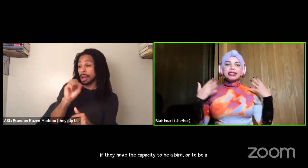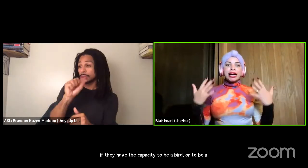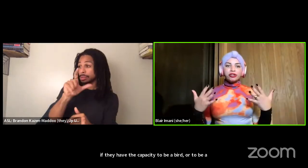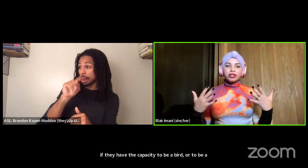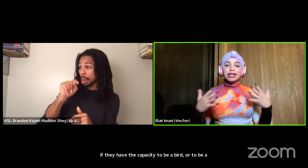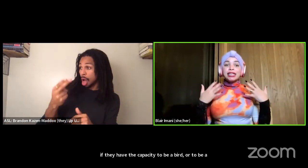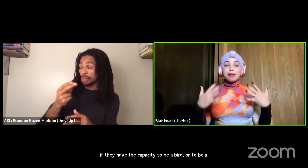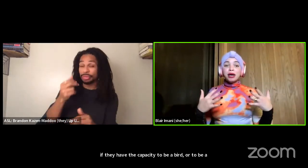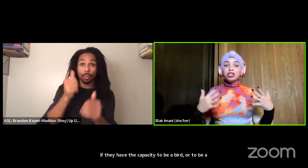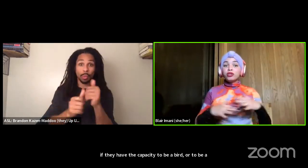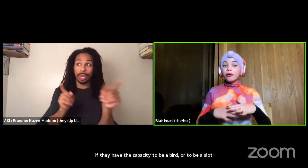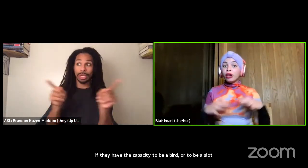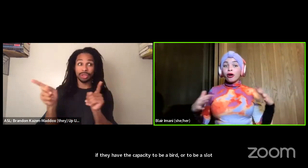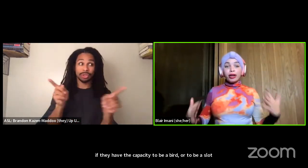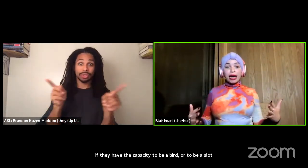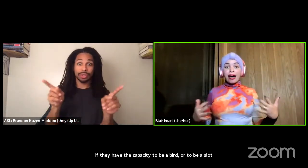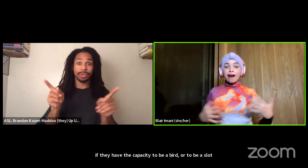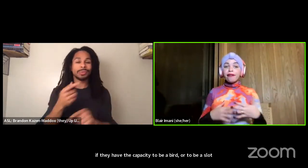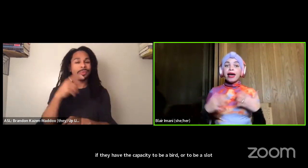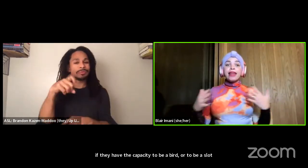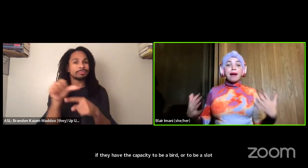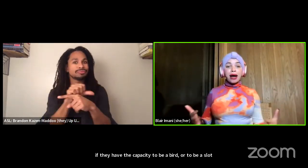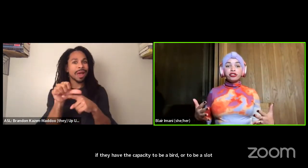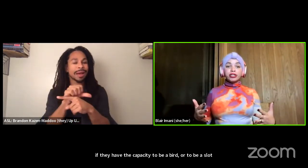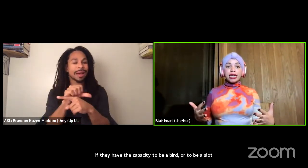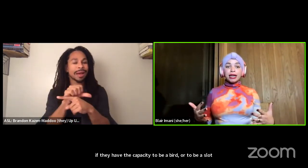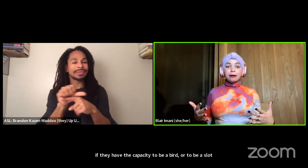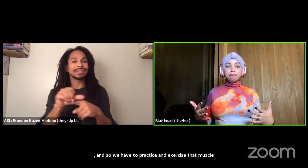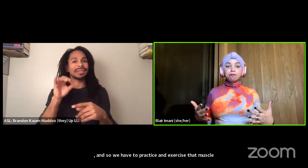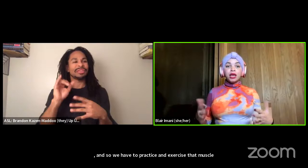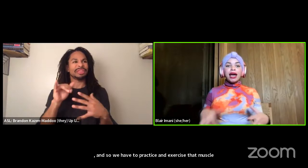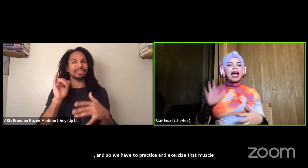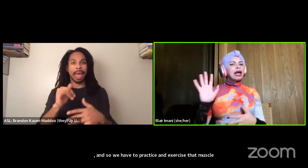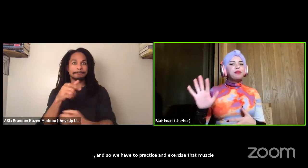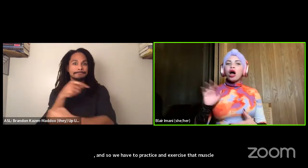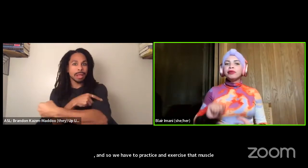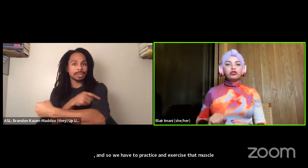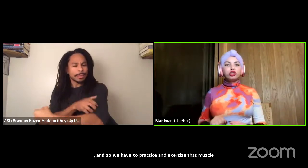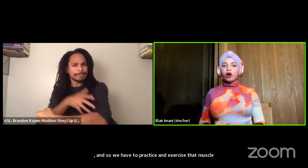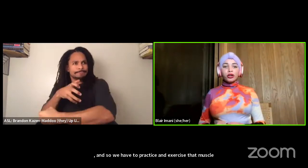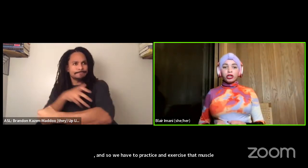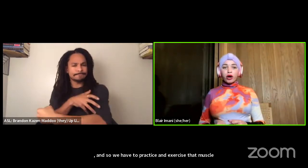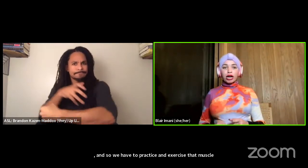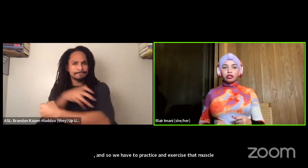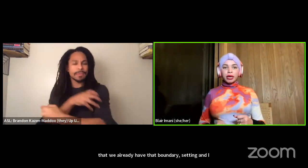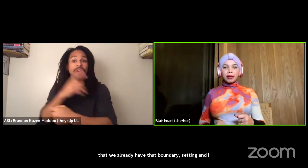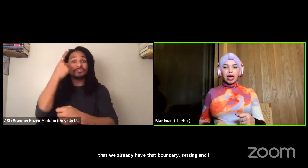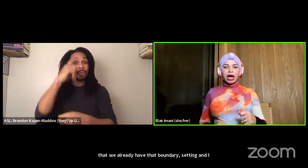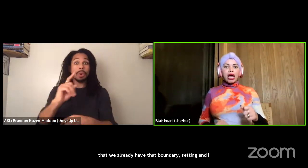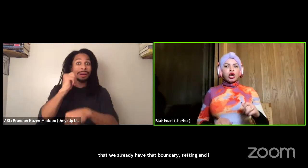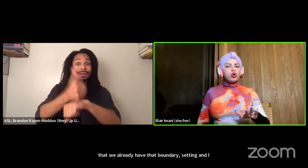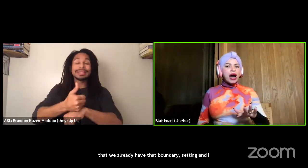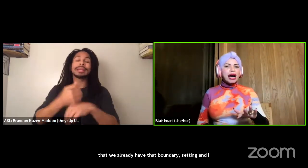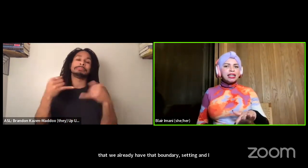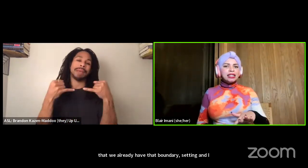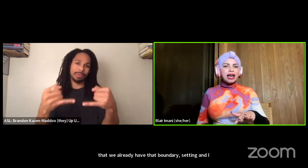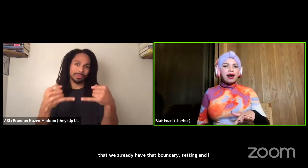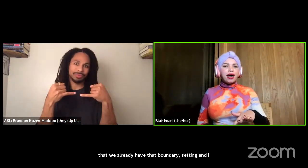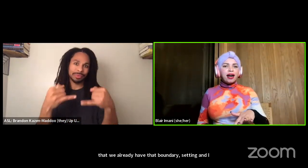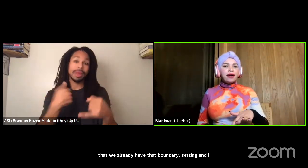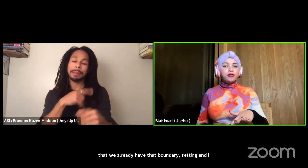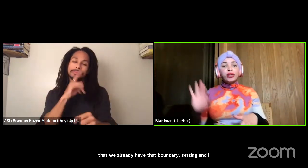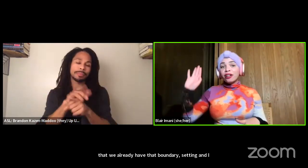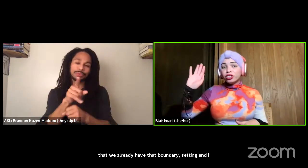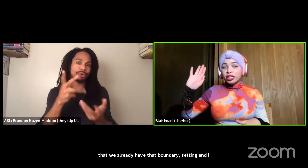to practice and exercise that muscle that we already have, that boundary setting. And I promise you, you already know how to do it. Who